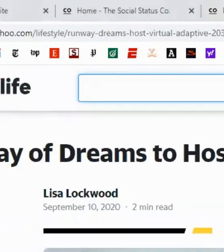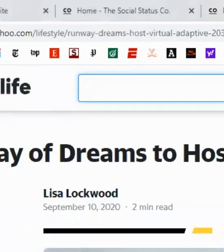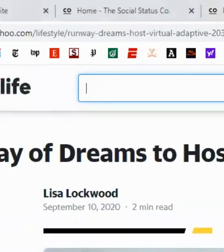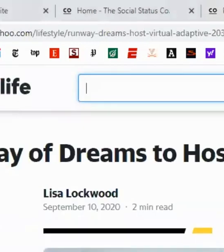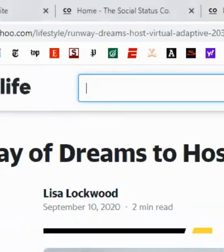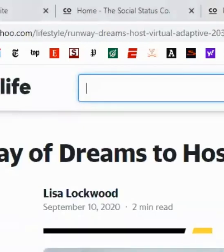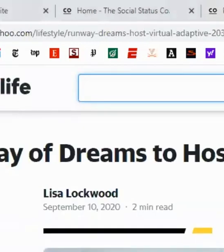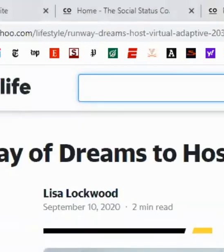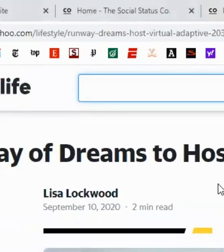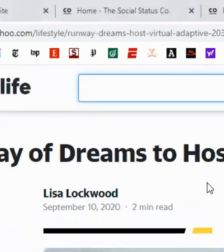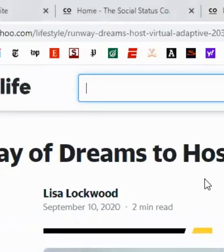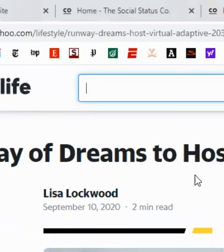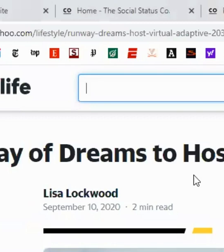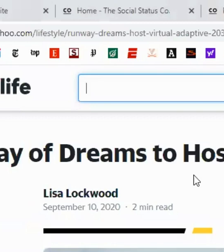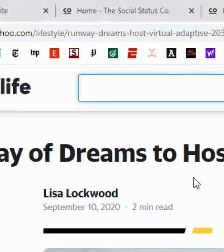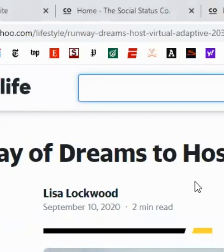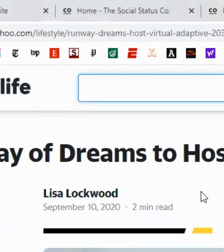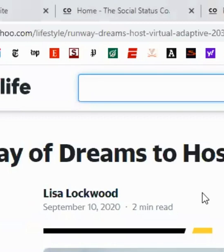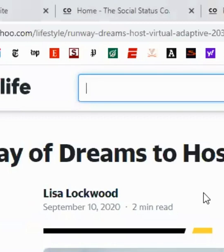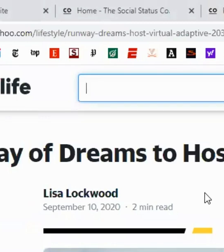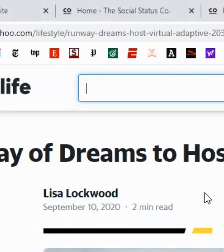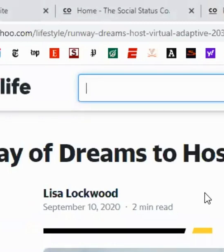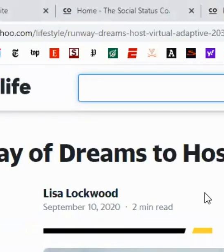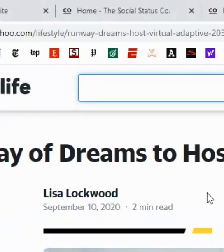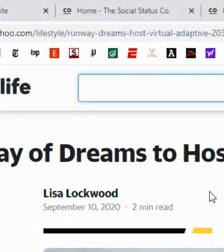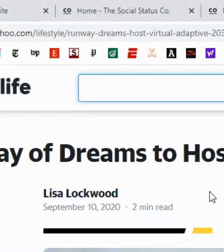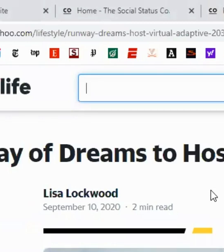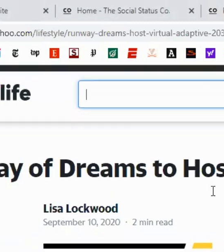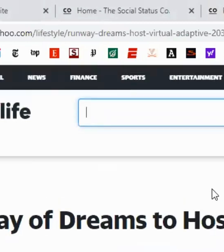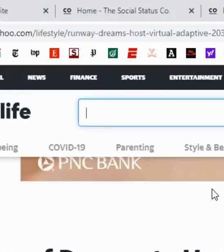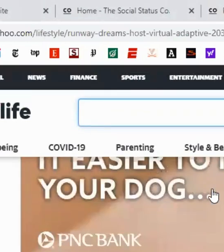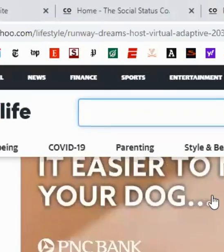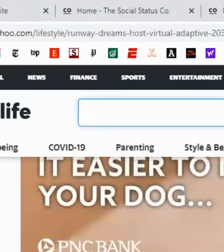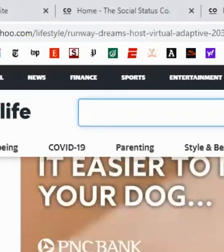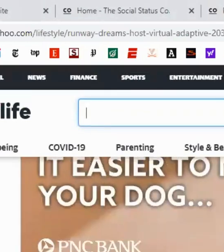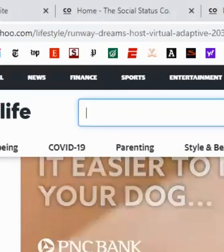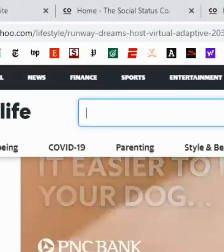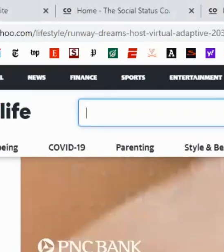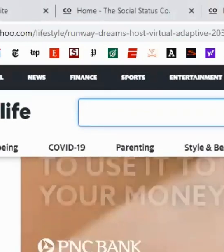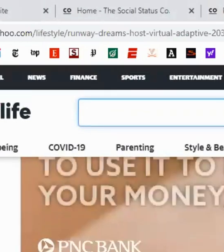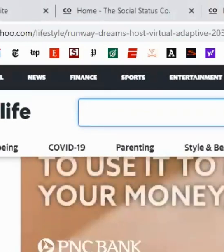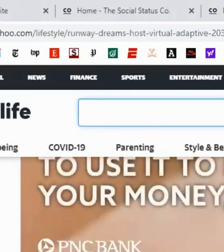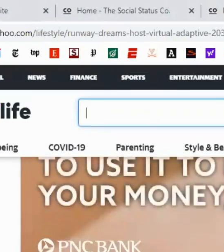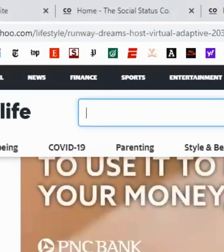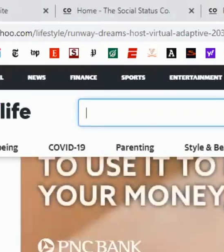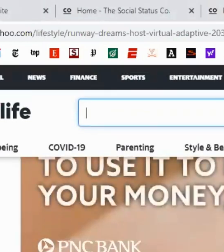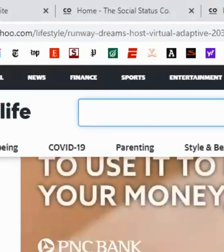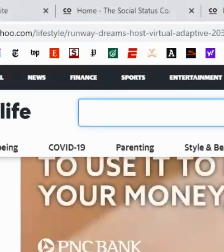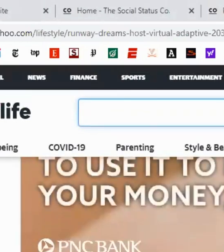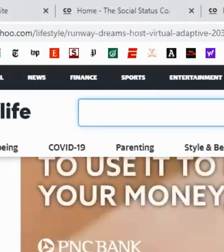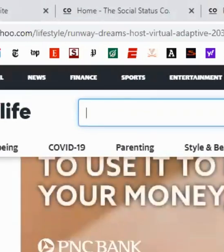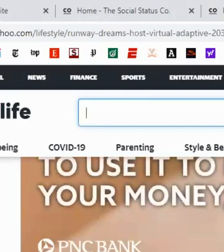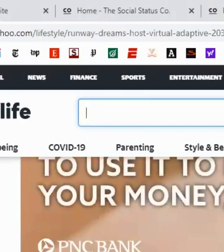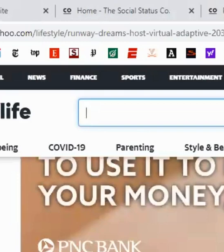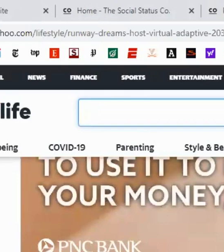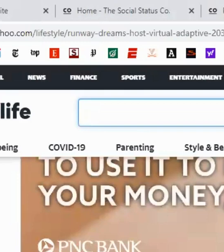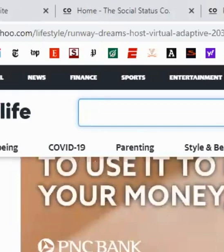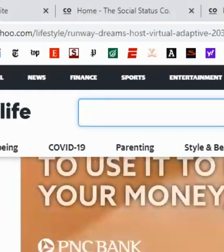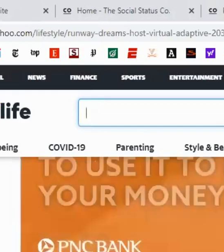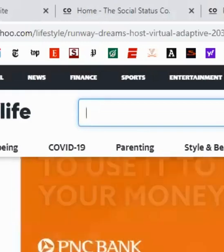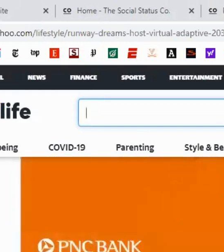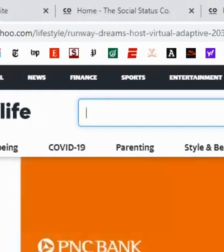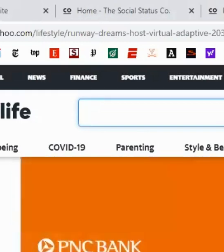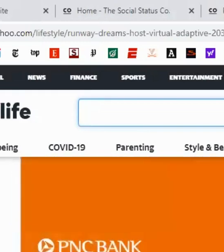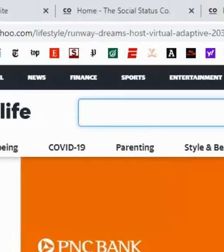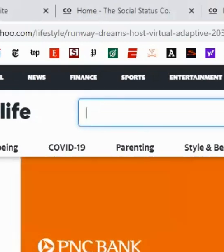about the adaptive runway show that happened in September. And I was just curious to know, like, what's a virtual adaptive runway show,